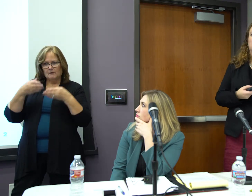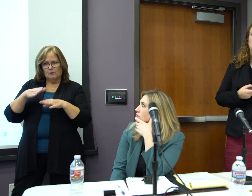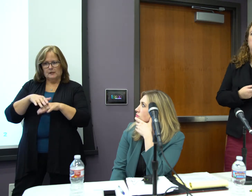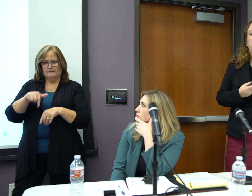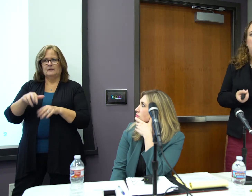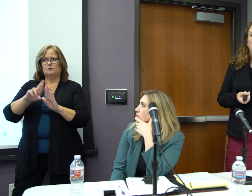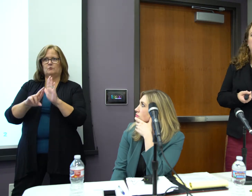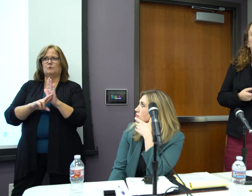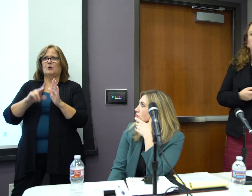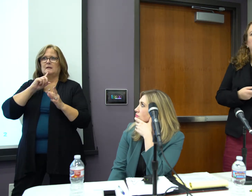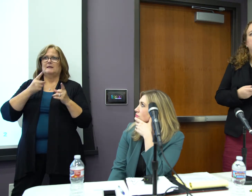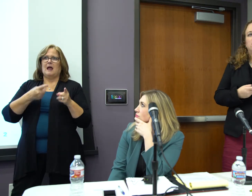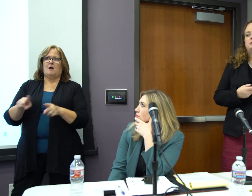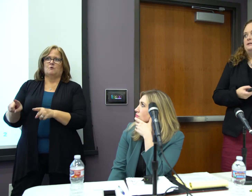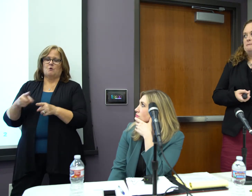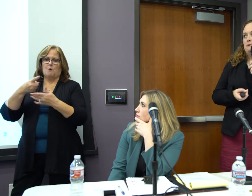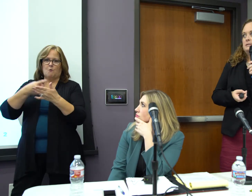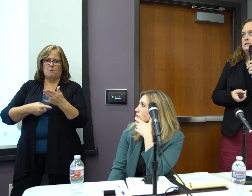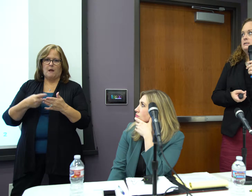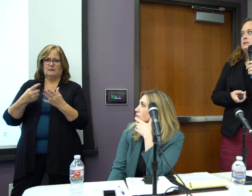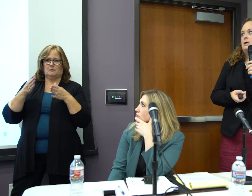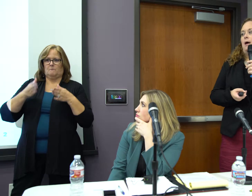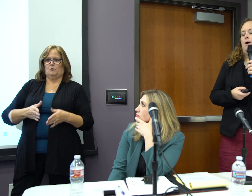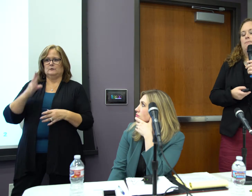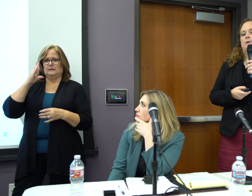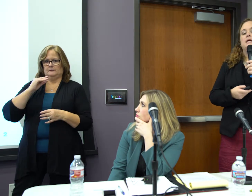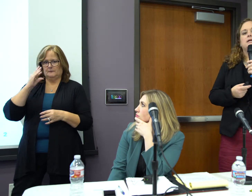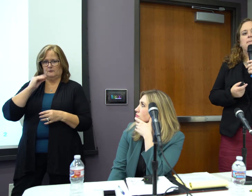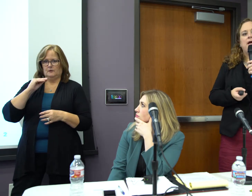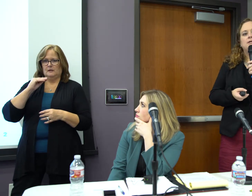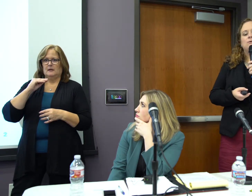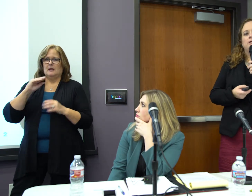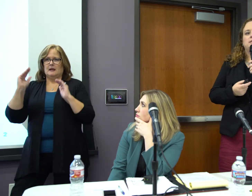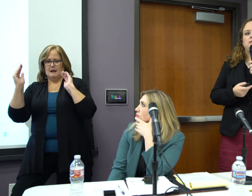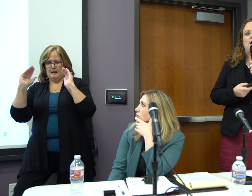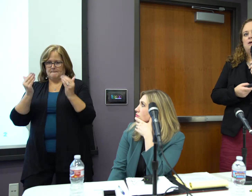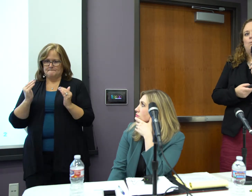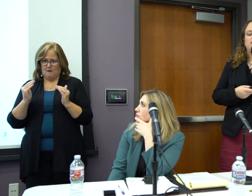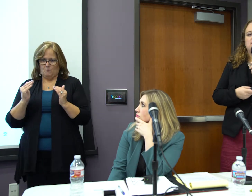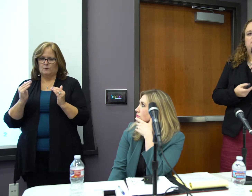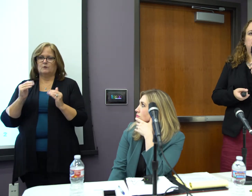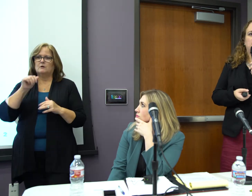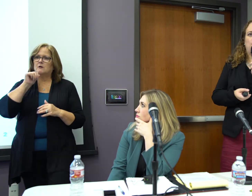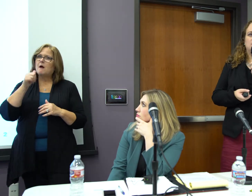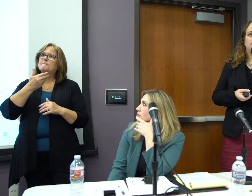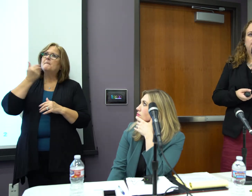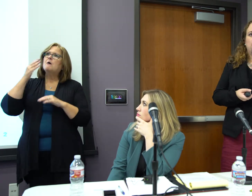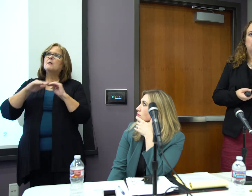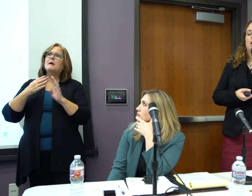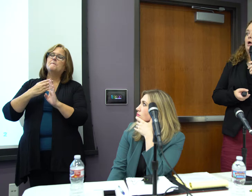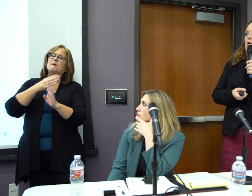of this rule is on the outcome, what the person experiences, and that the comparator is not whether it's better than it